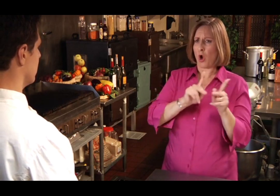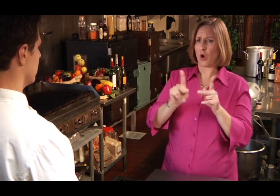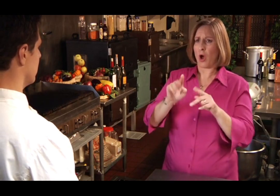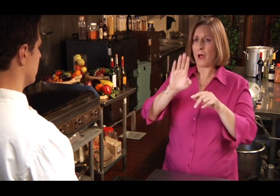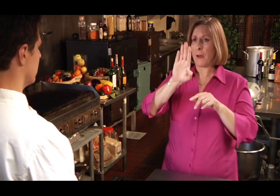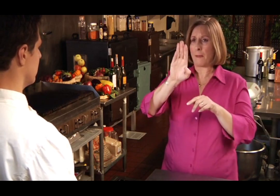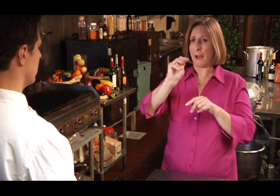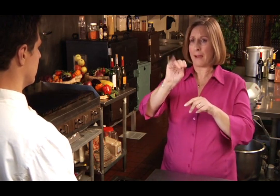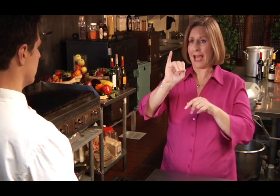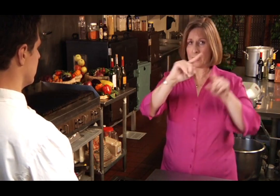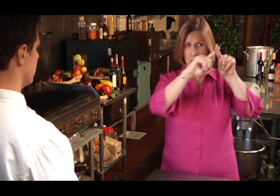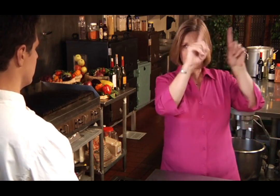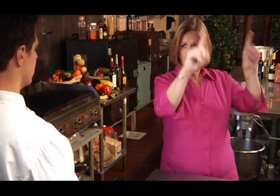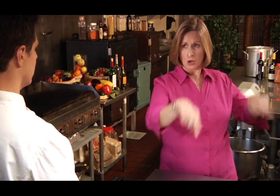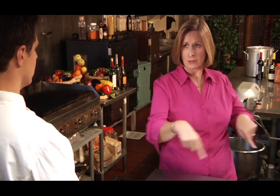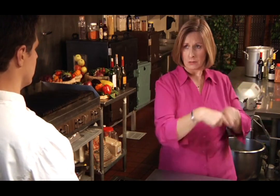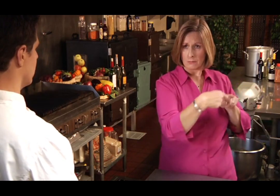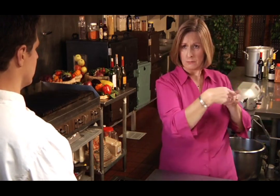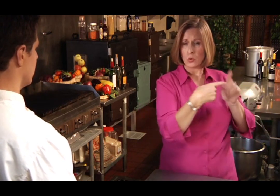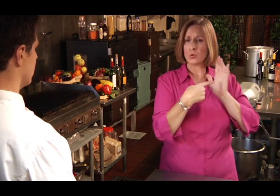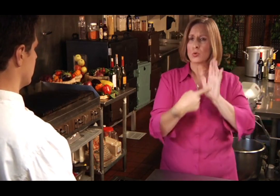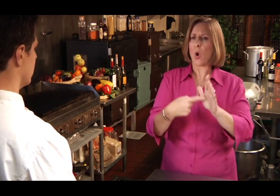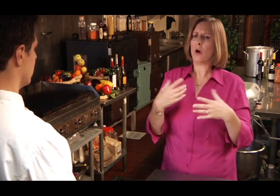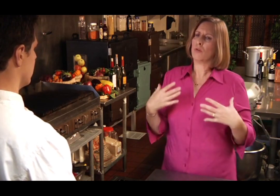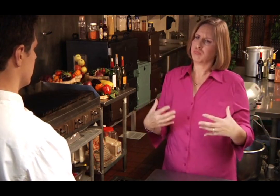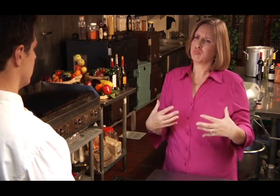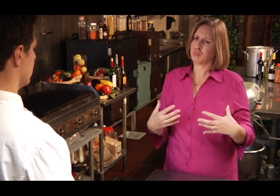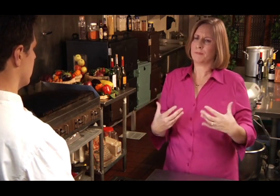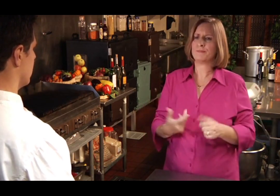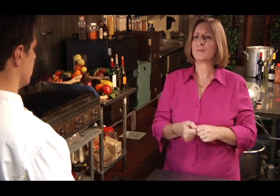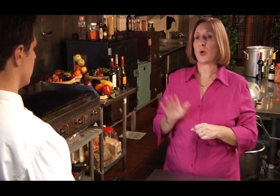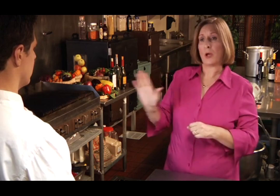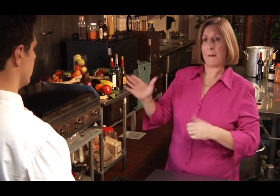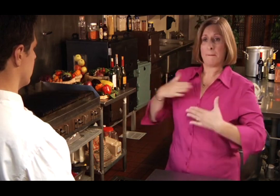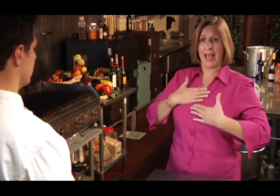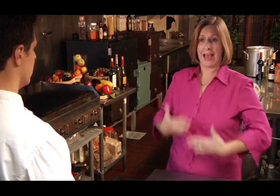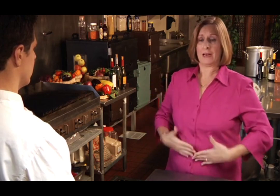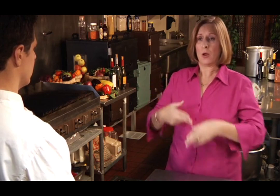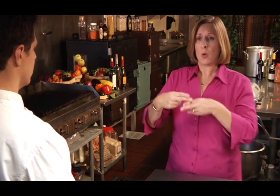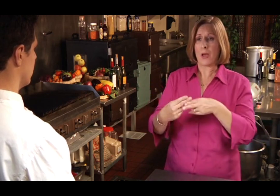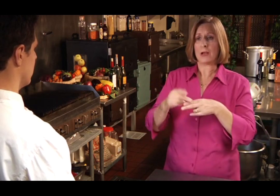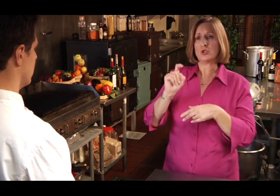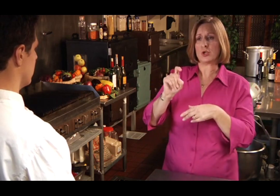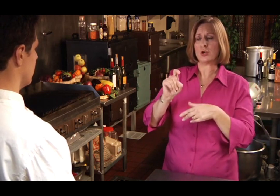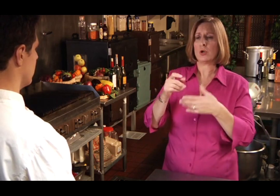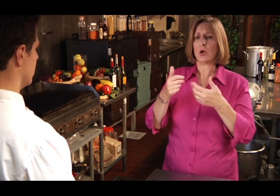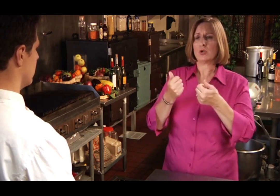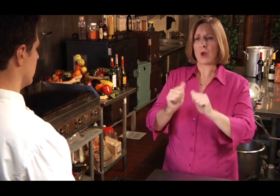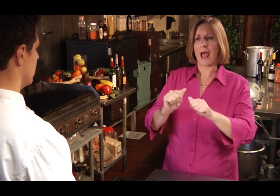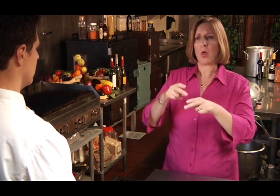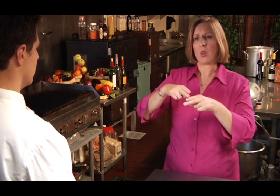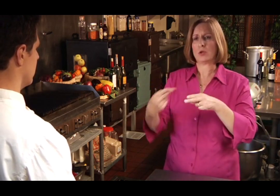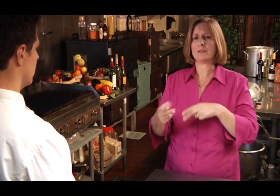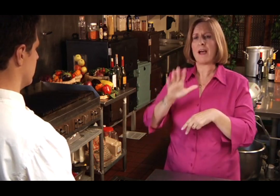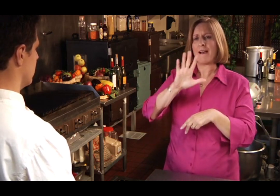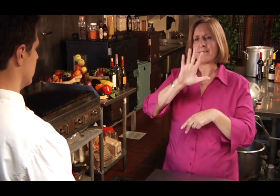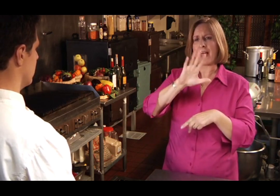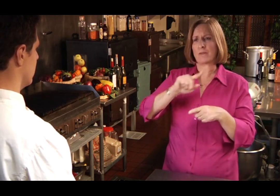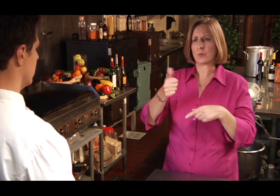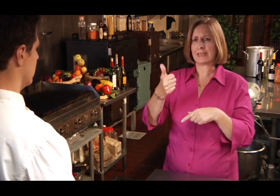pounds. According to the BMI chart, she is overweight and should try to lose 5% to 10% of her body weight.